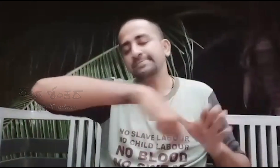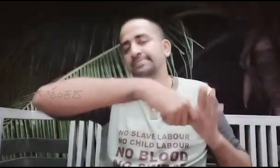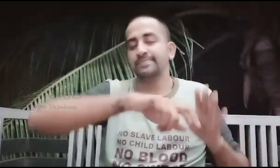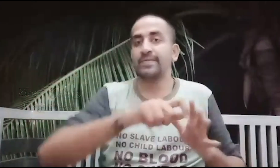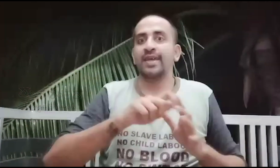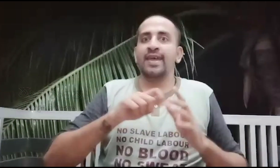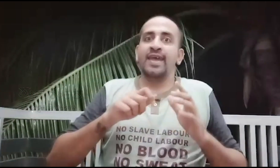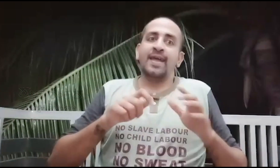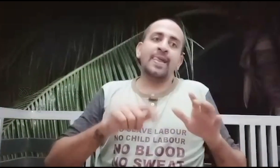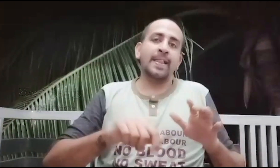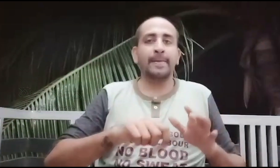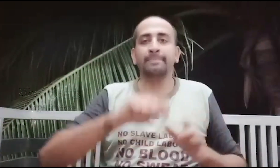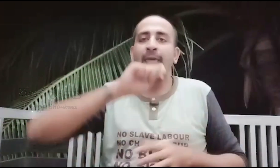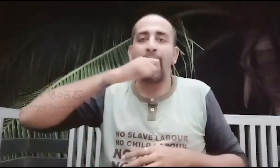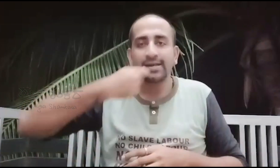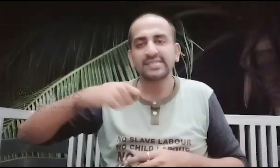it. He ate it.